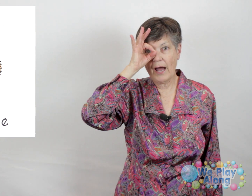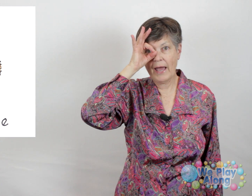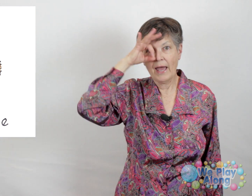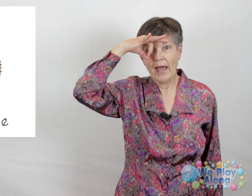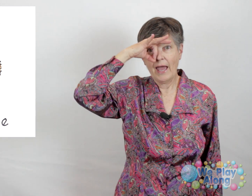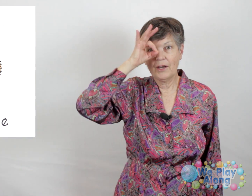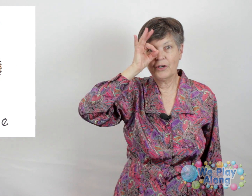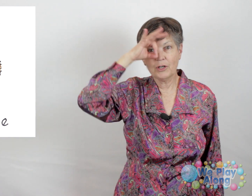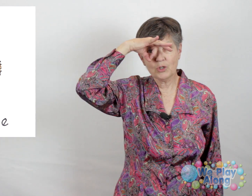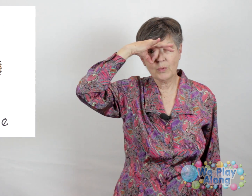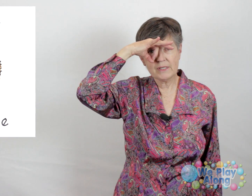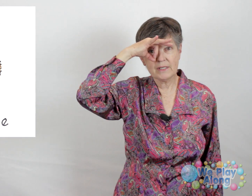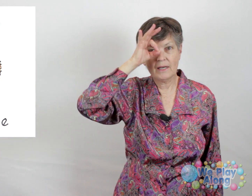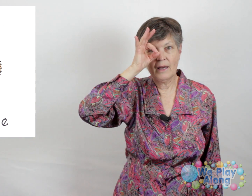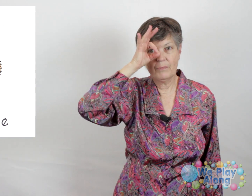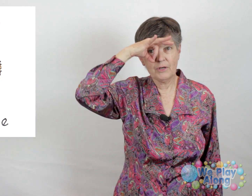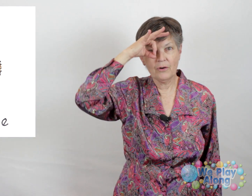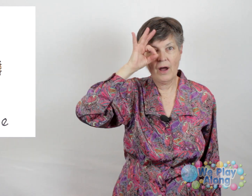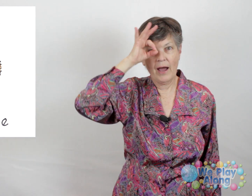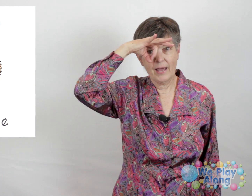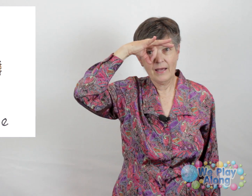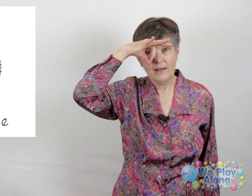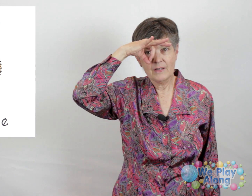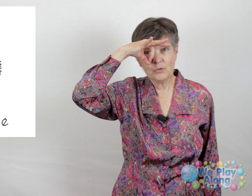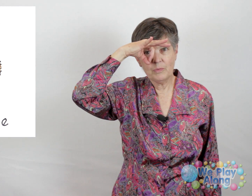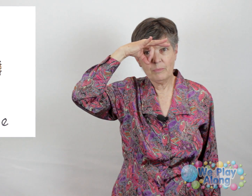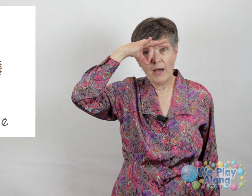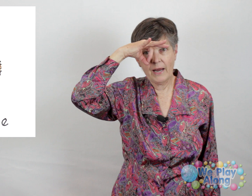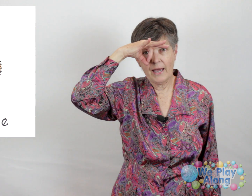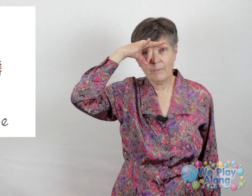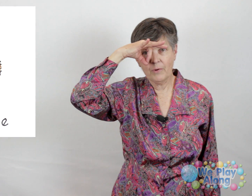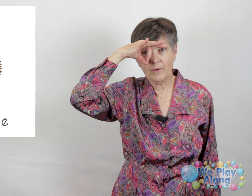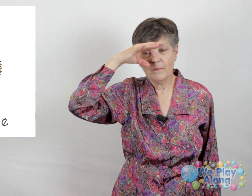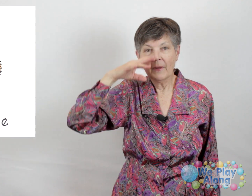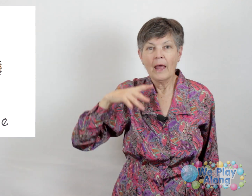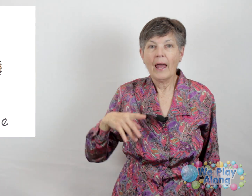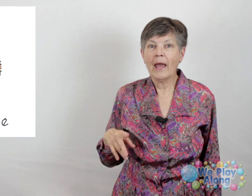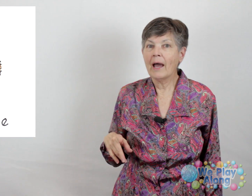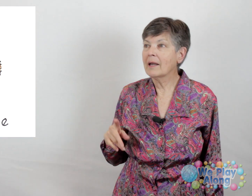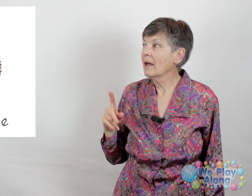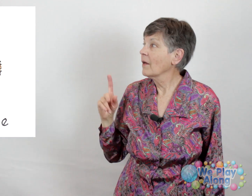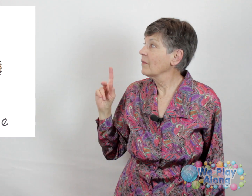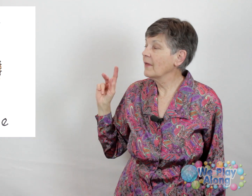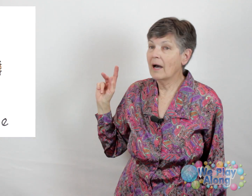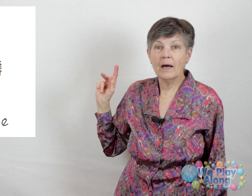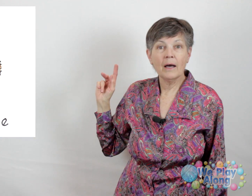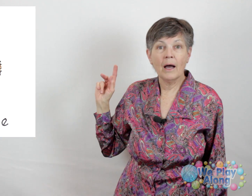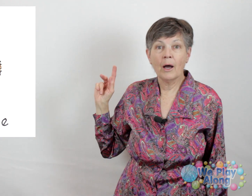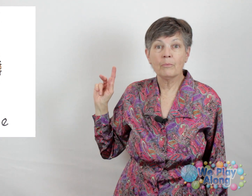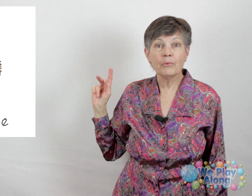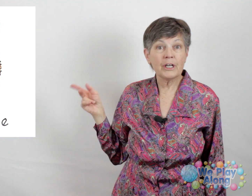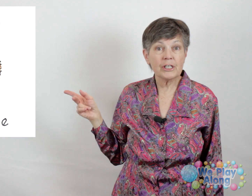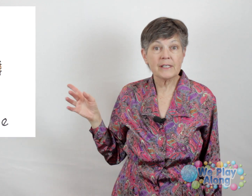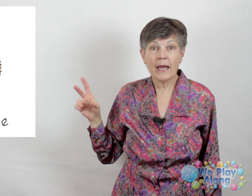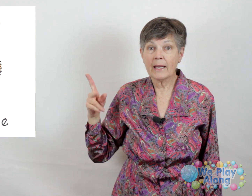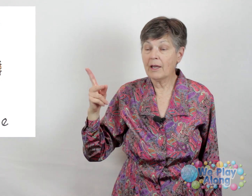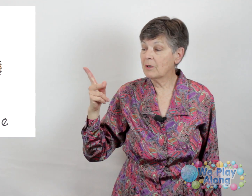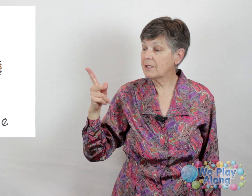eye, and you're going to twist it up at your eye. This would be pineapple. And the British Sign Language